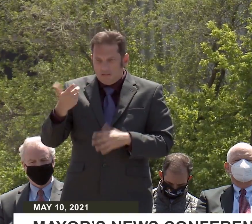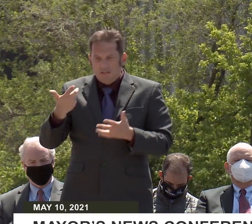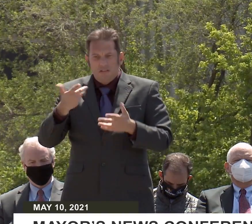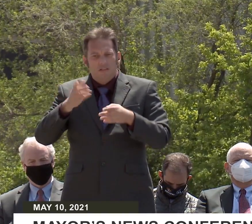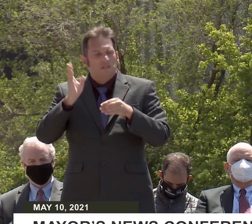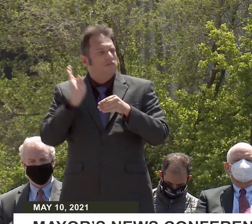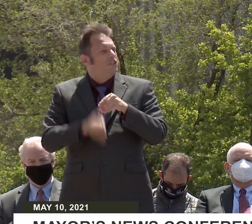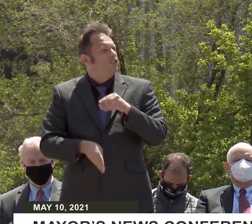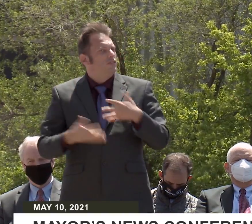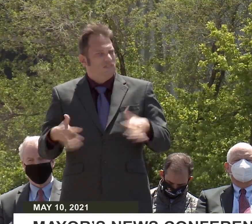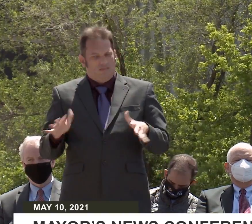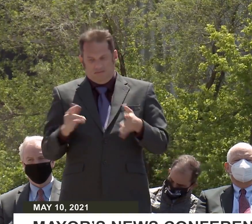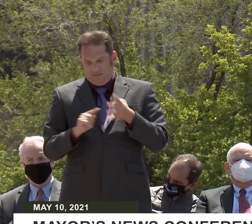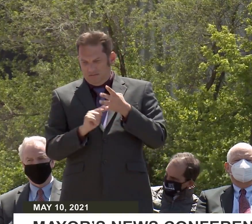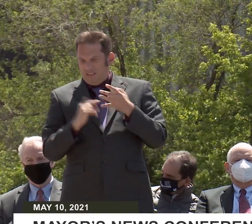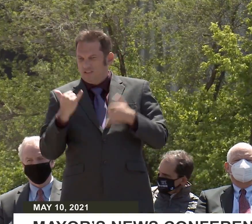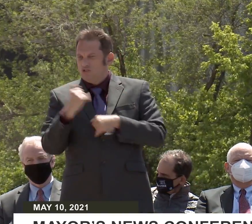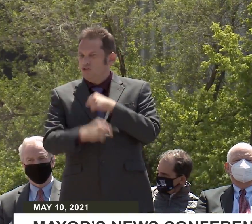result of approximately